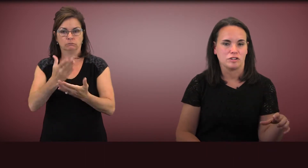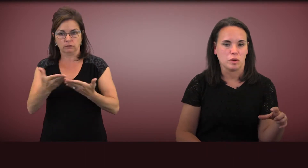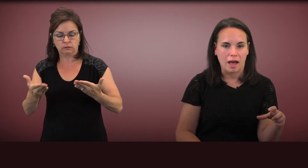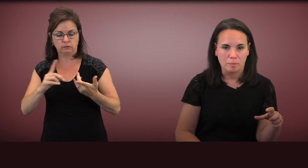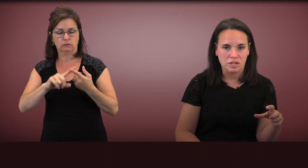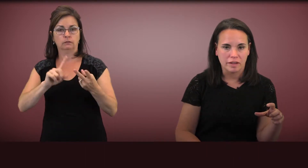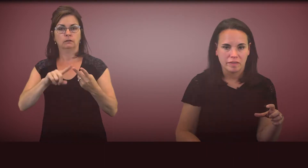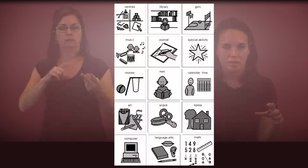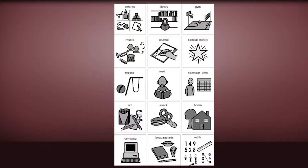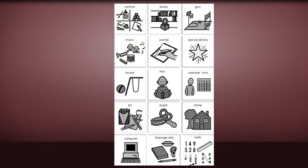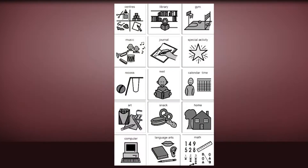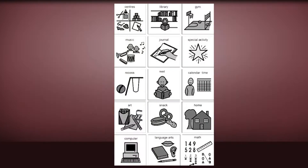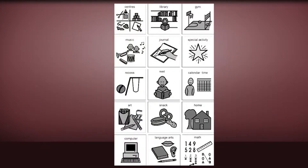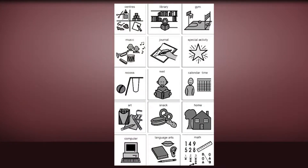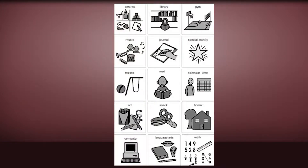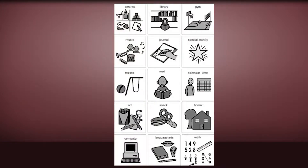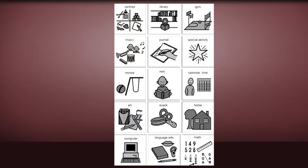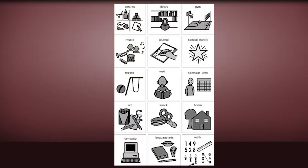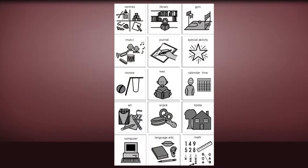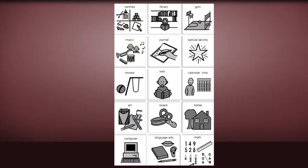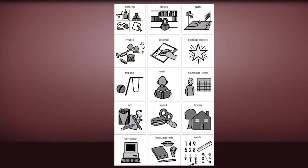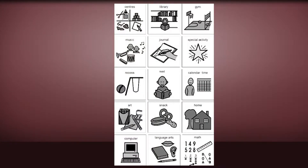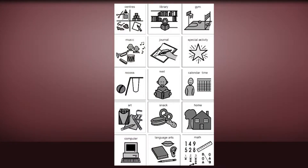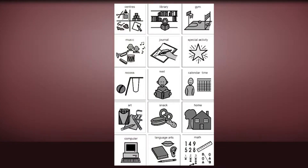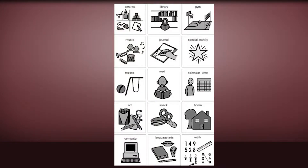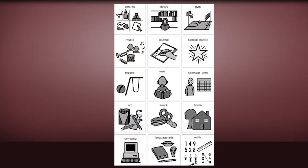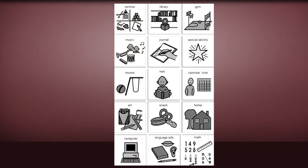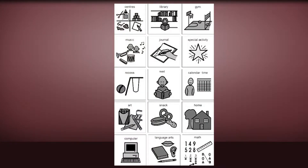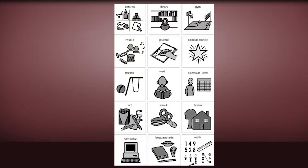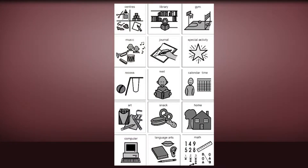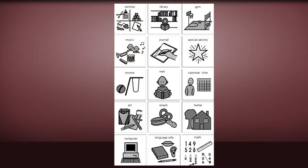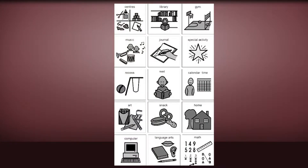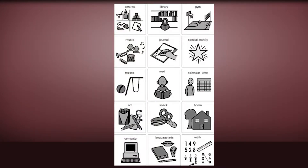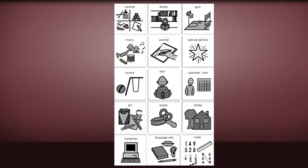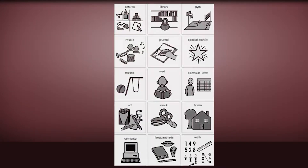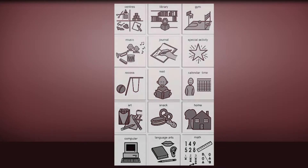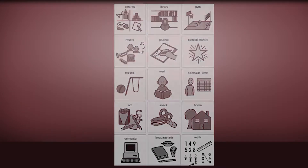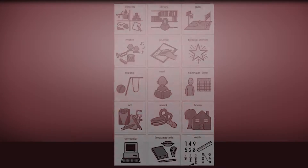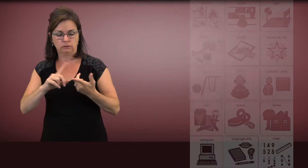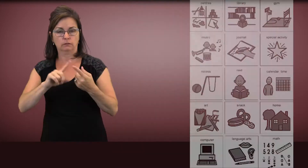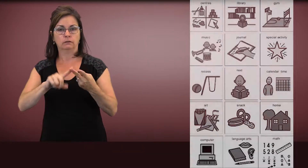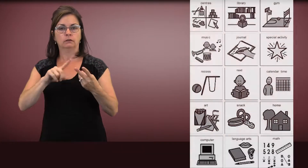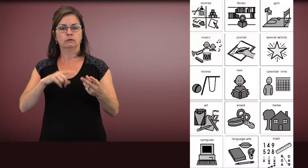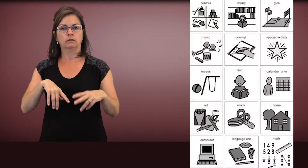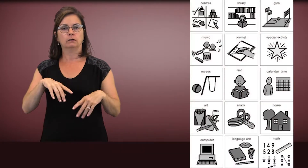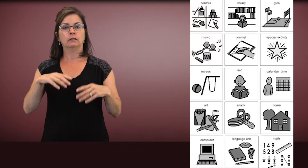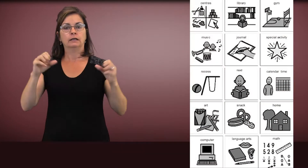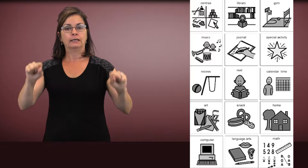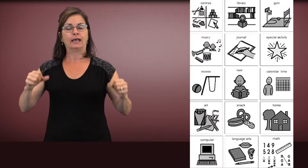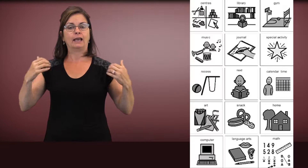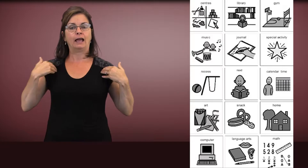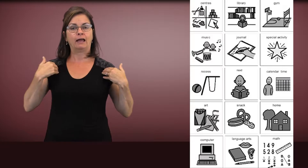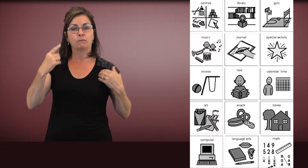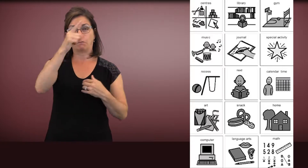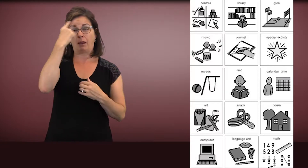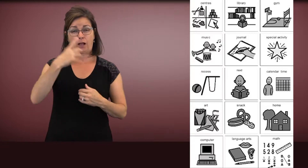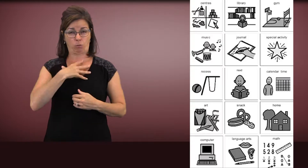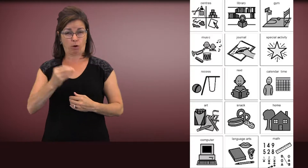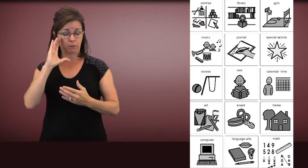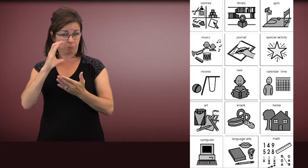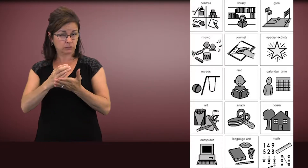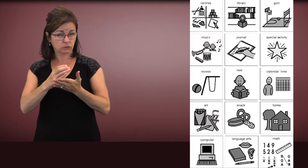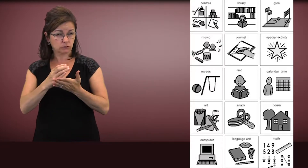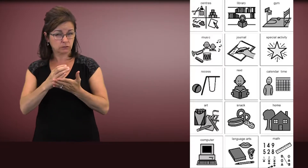pictures of actual objects. Graphic: a page of 15 black and white board maker symbols is displayed. It can include some of those black